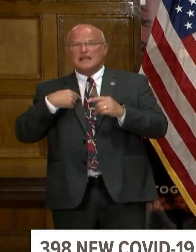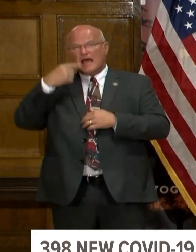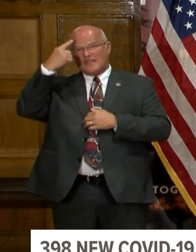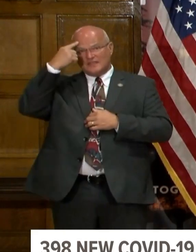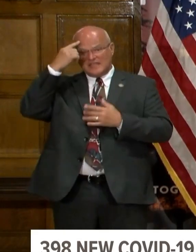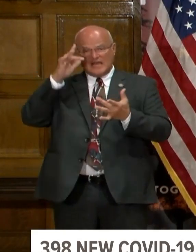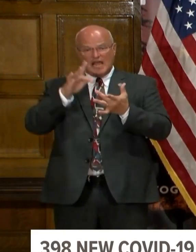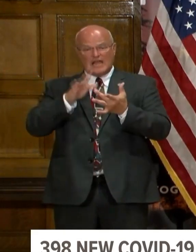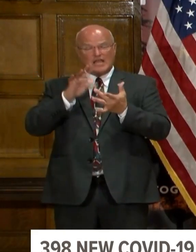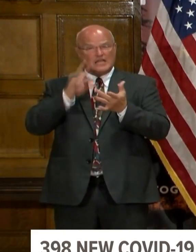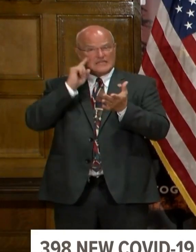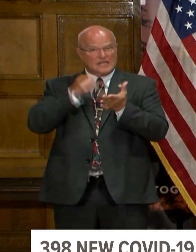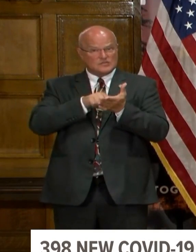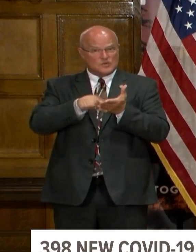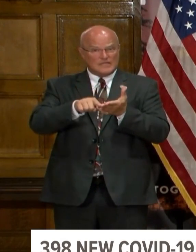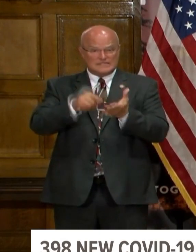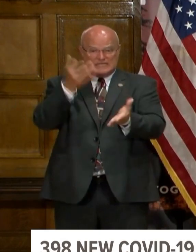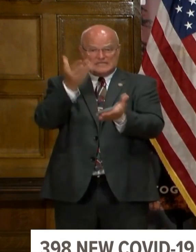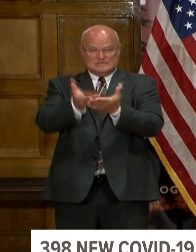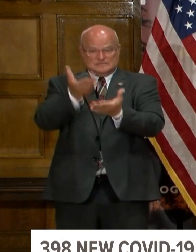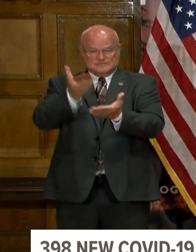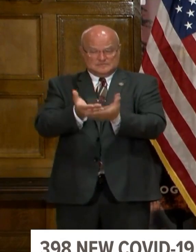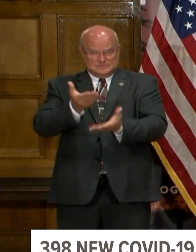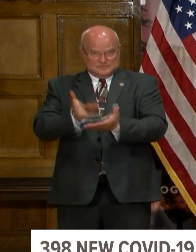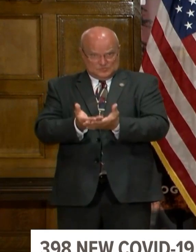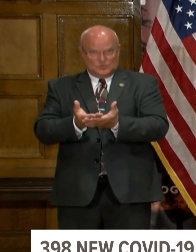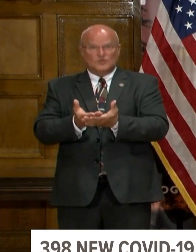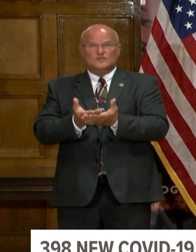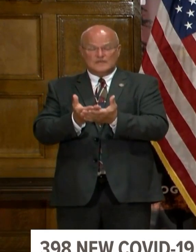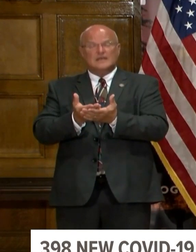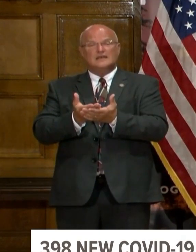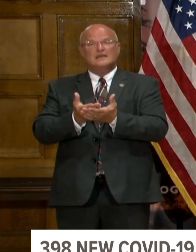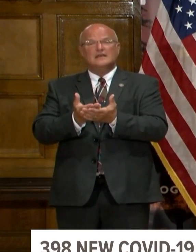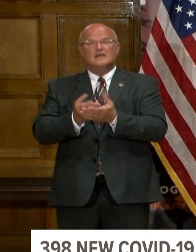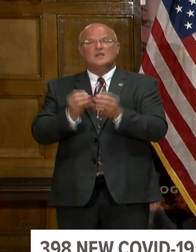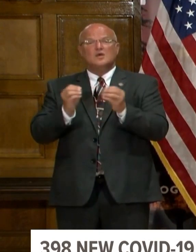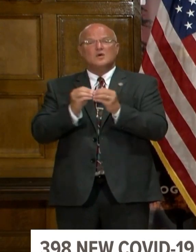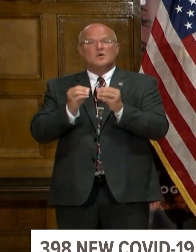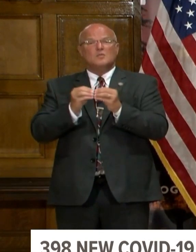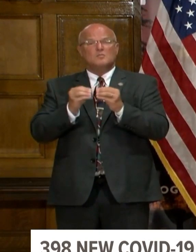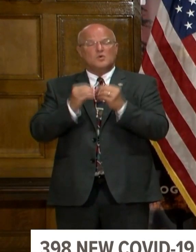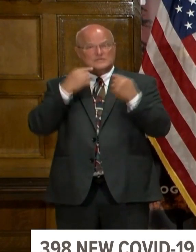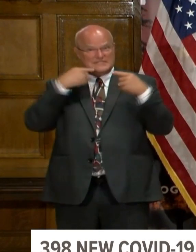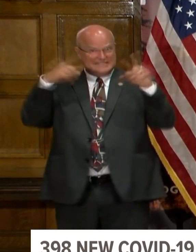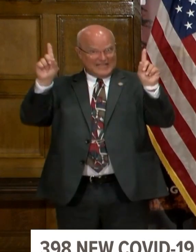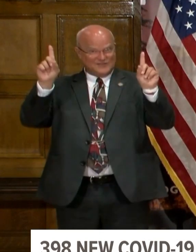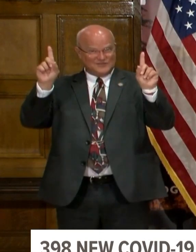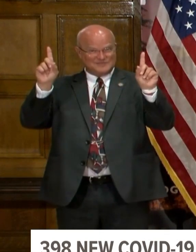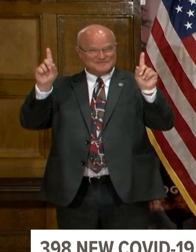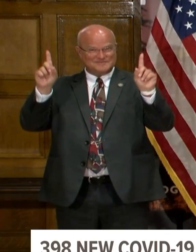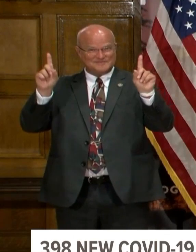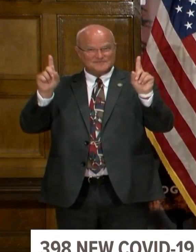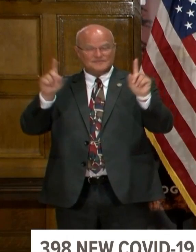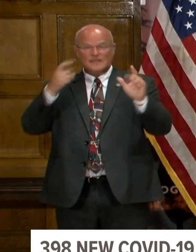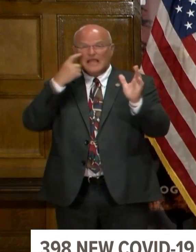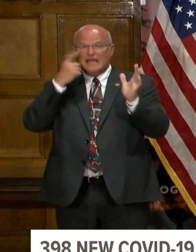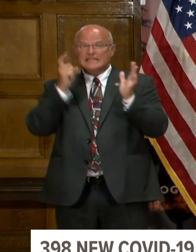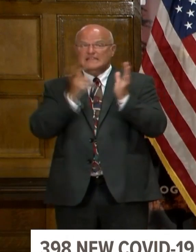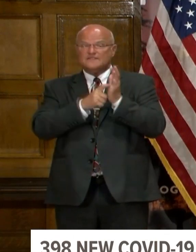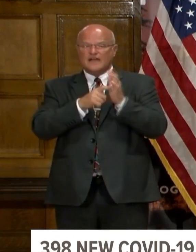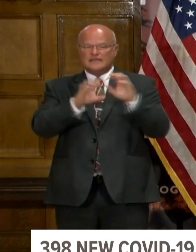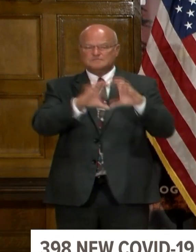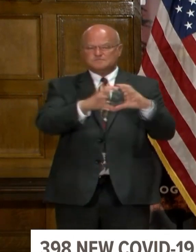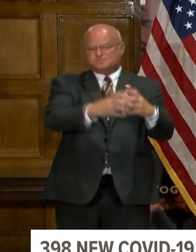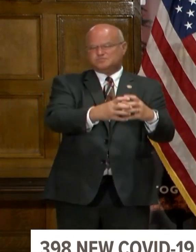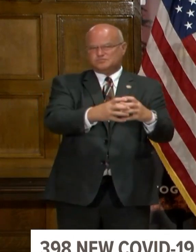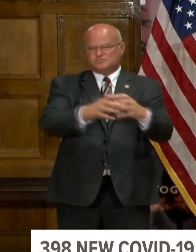think our contact tracing has proven to be very successful in identifying